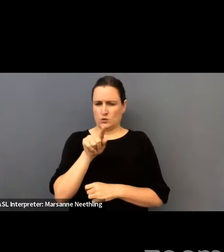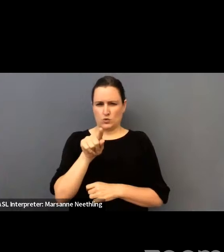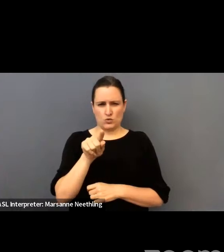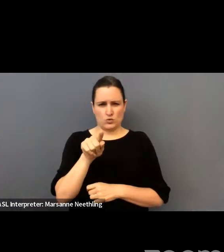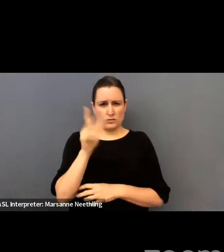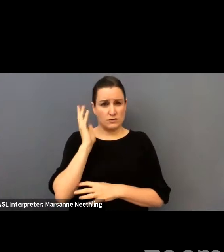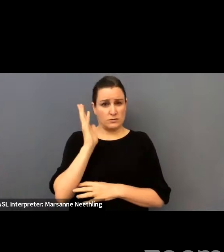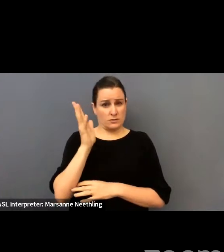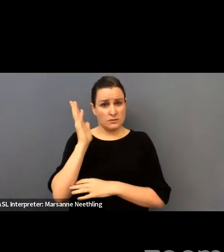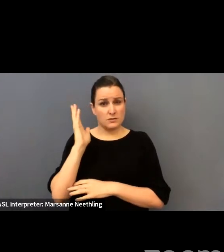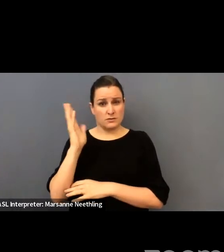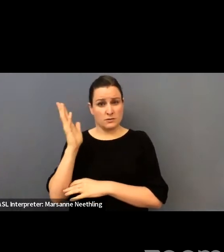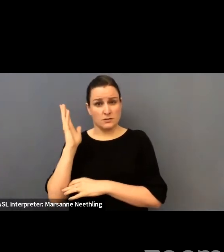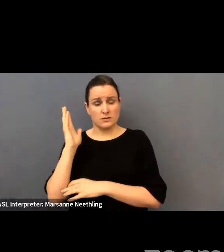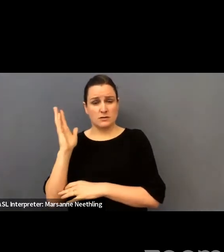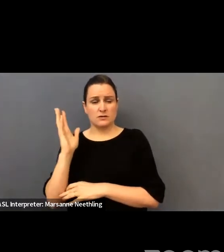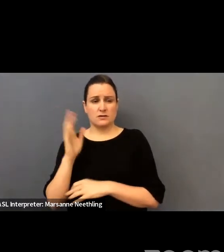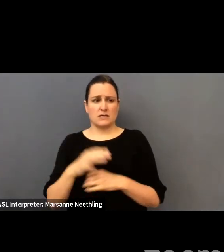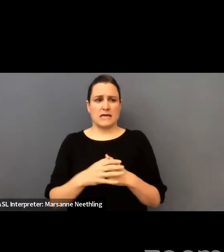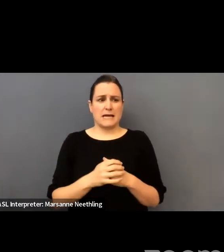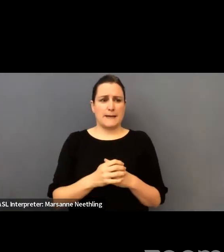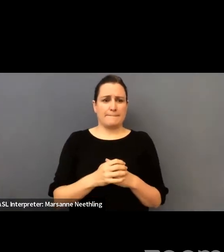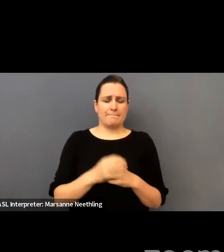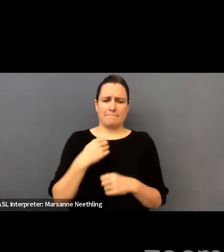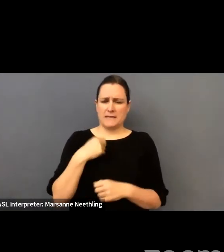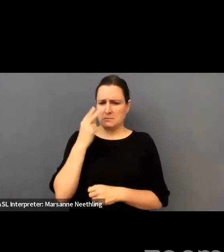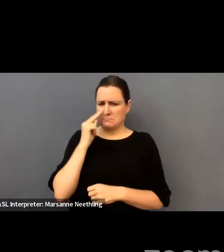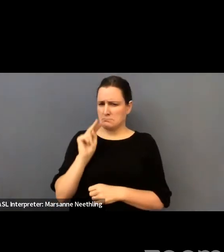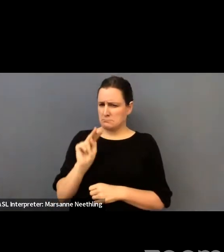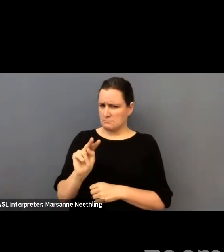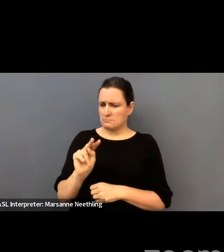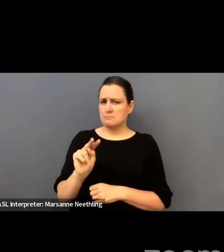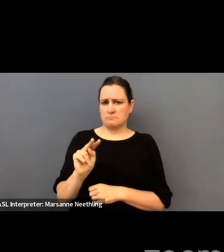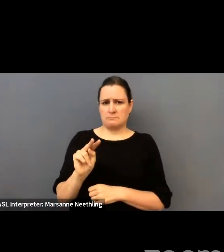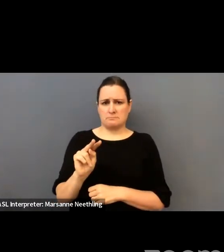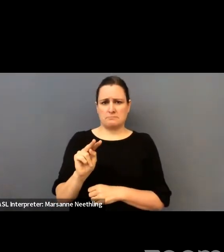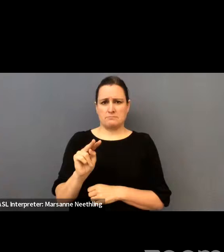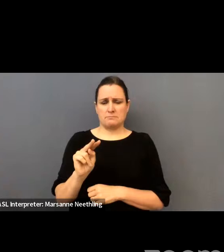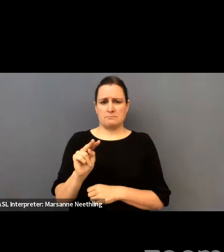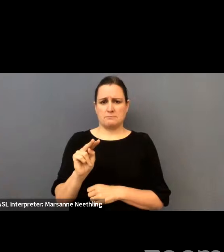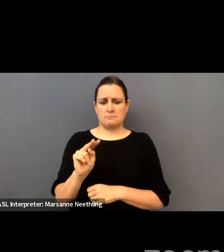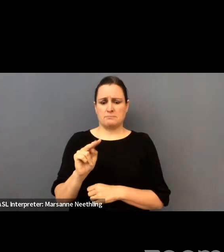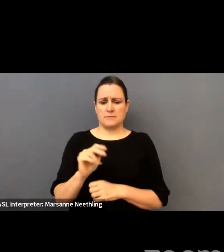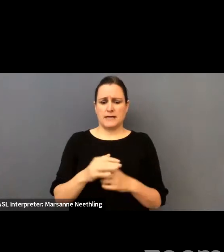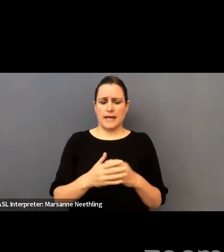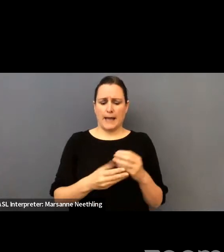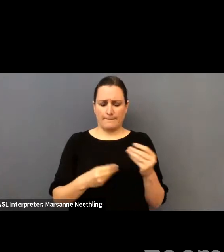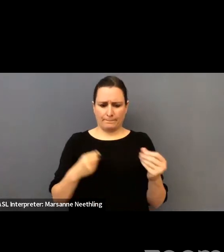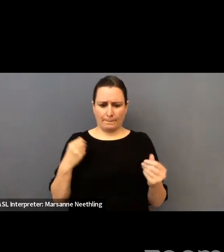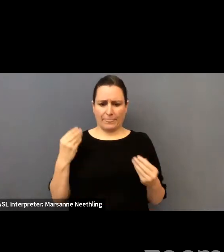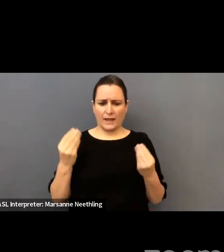clearly a very fragmented approach to the